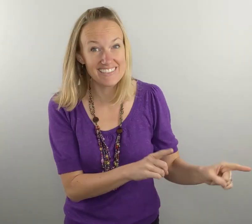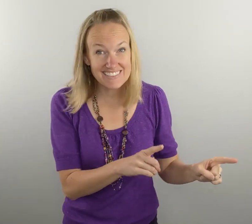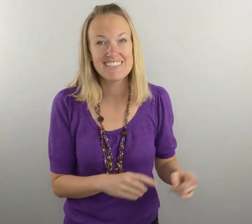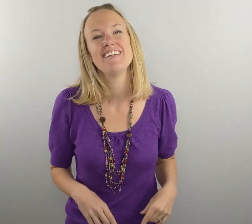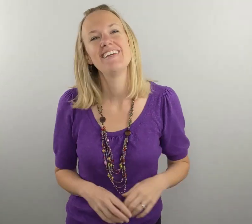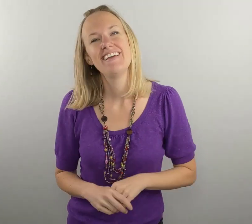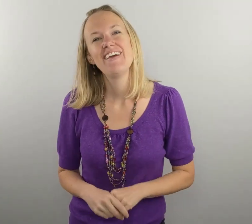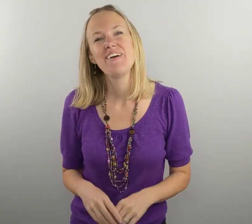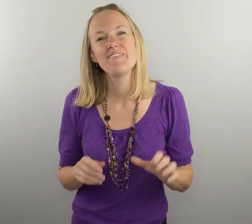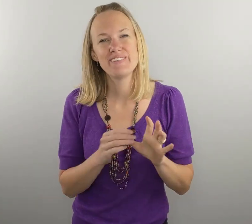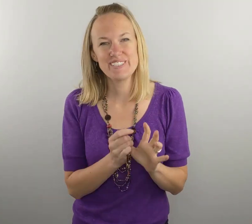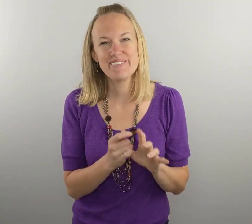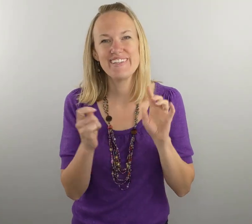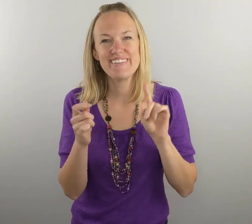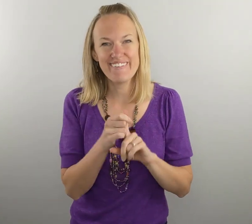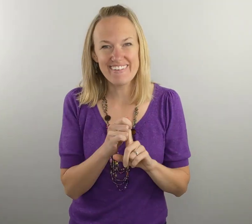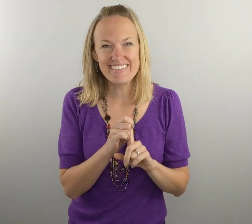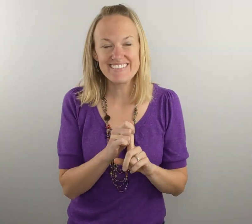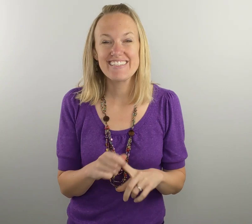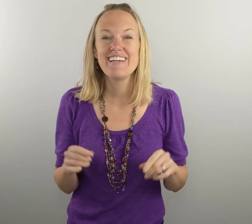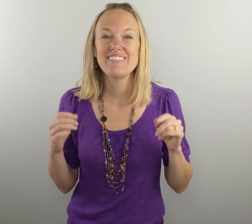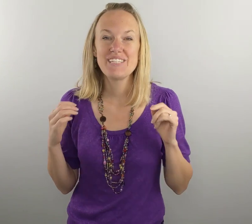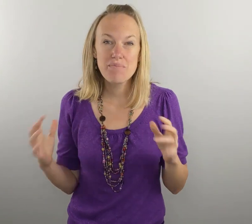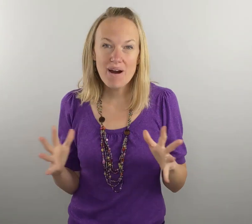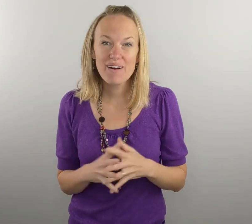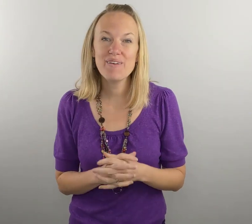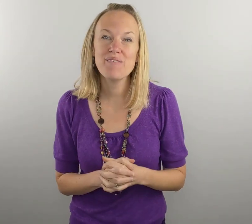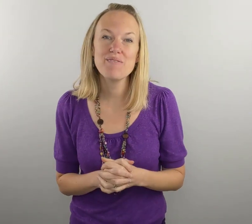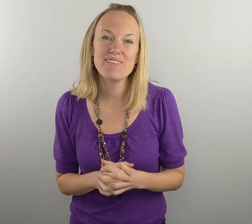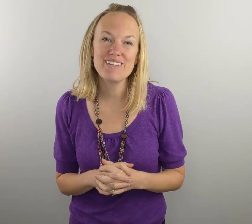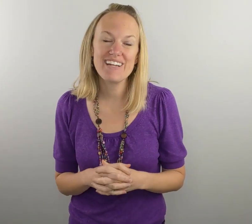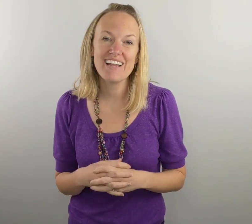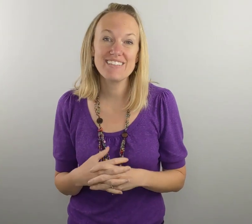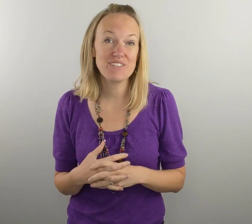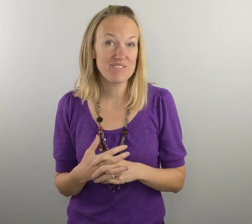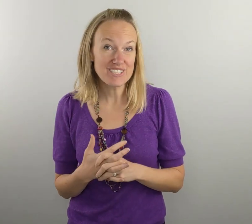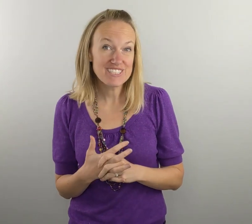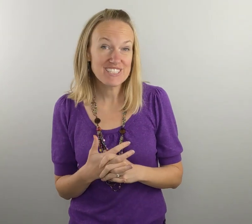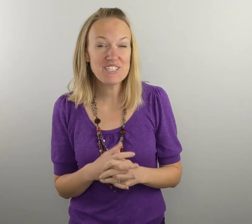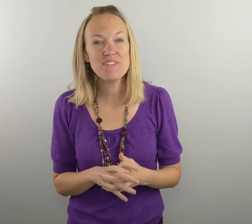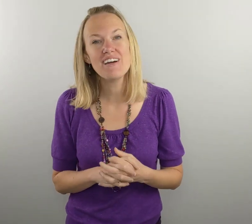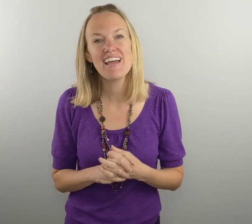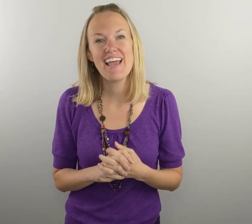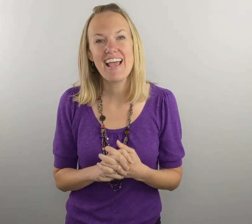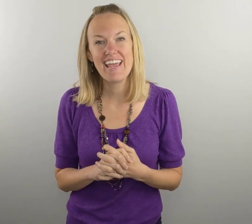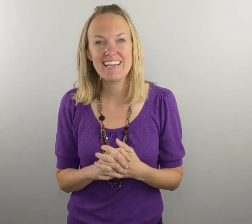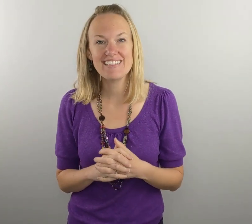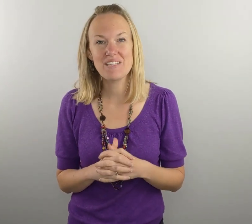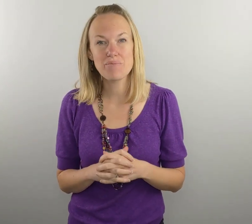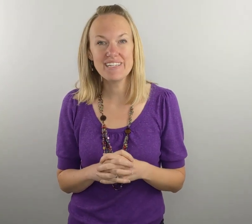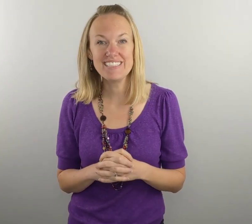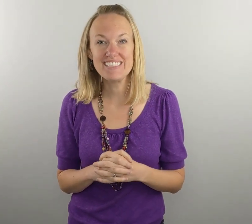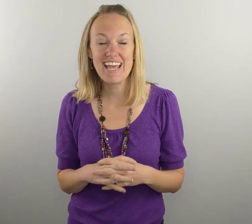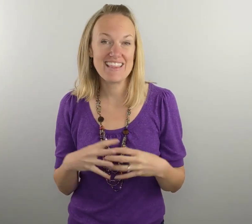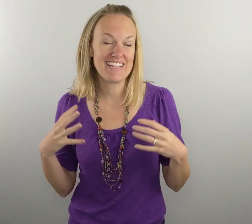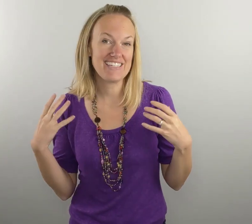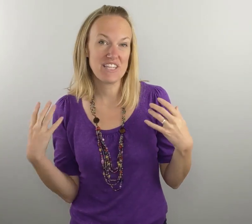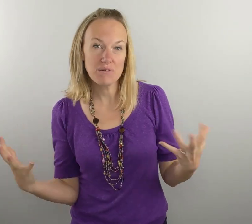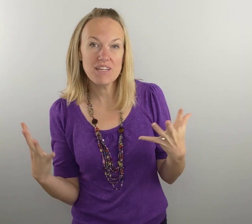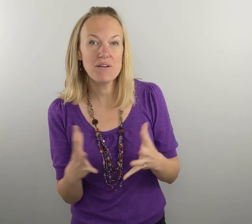was verse 1 and the chorus. Tomorrow we will learn how to do verse 2 and the bridge, and then day 3 we'll